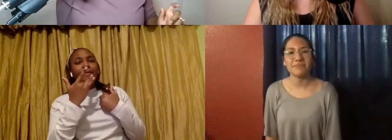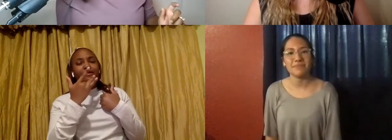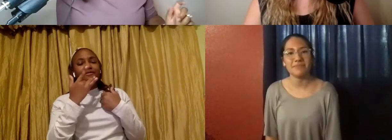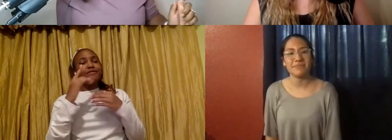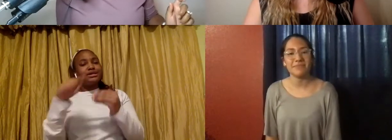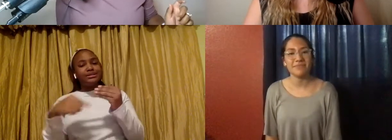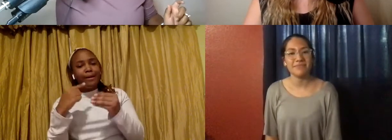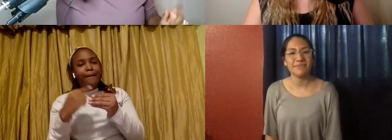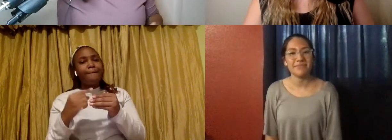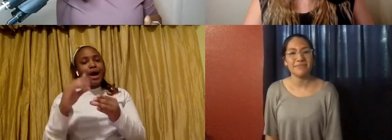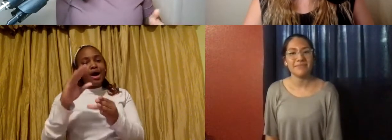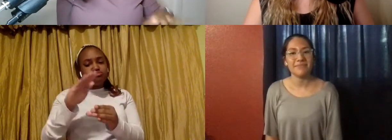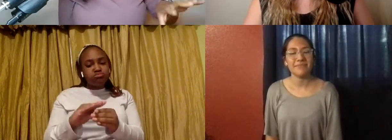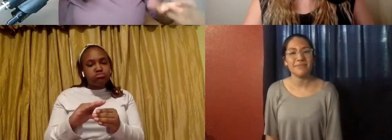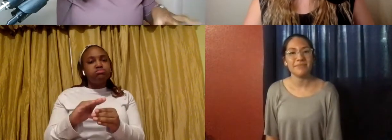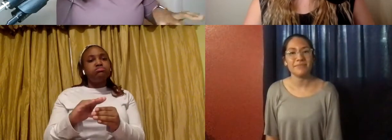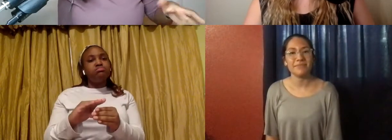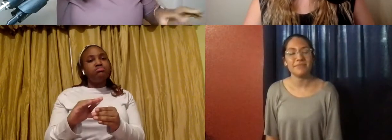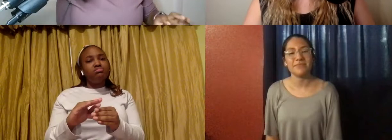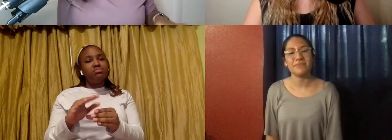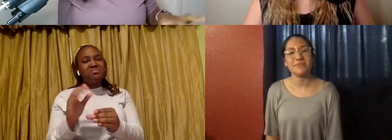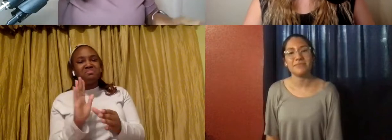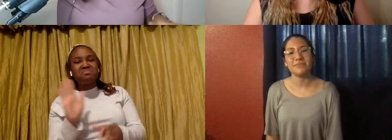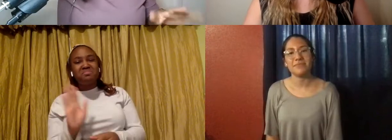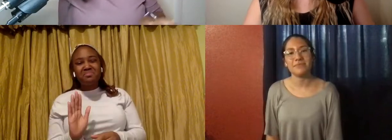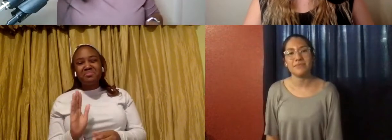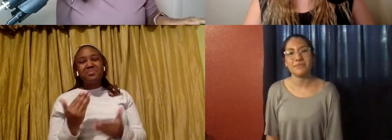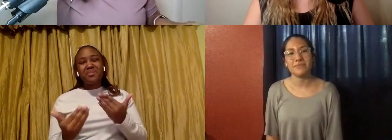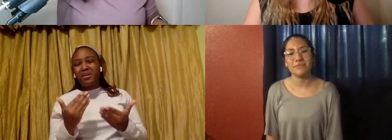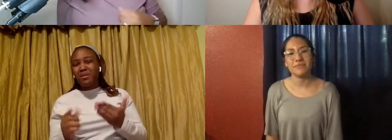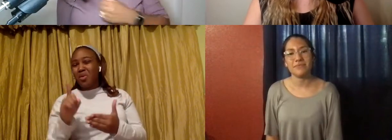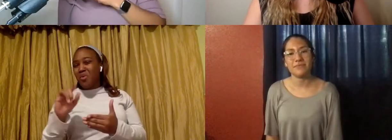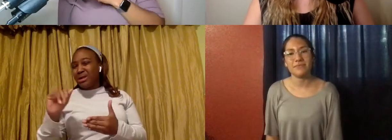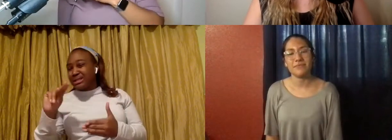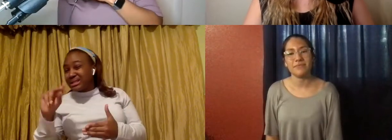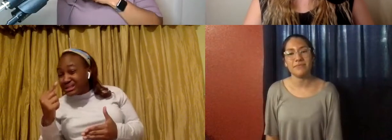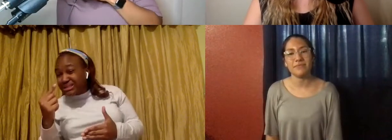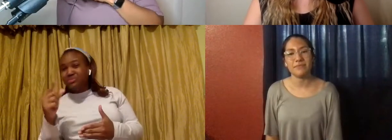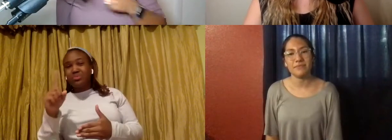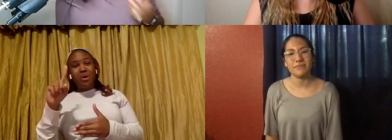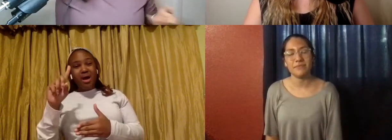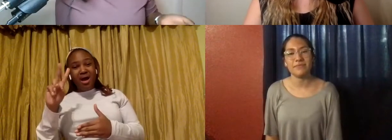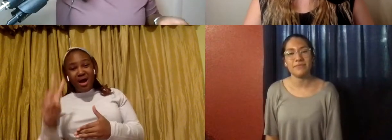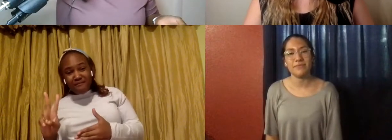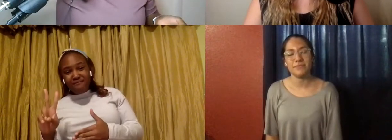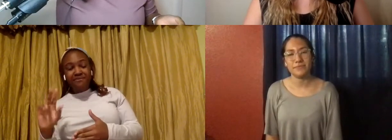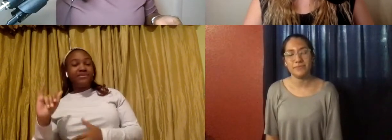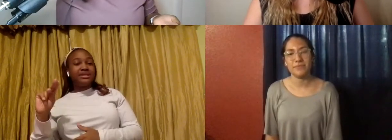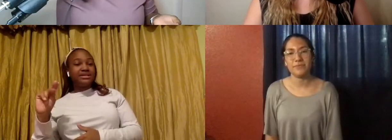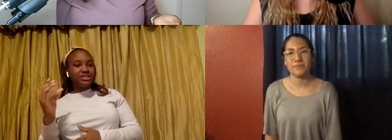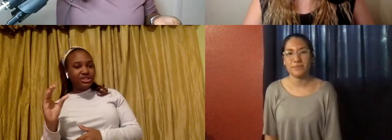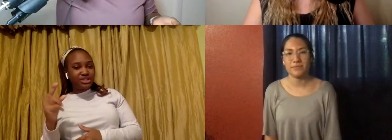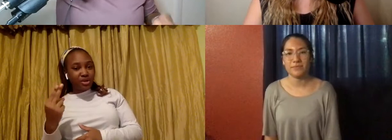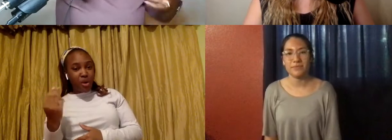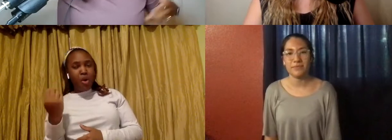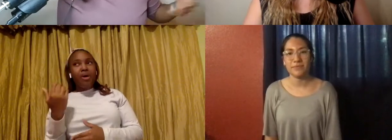short, I'd say. Like, maybe around, like, the 1 inch, 1.5 inches, somewhere around there. Only because,